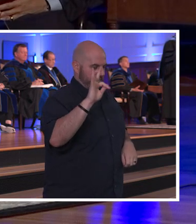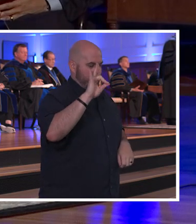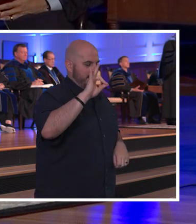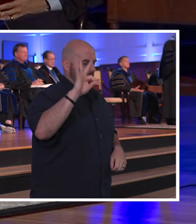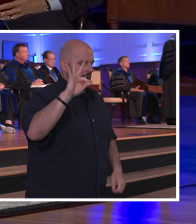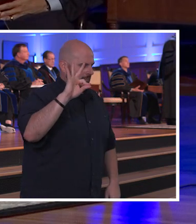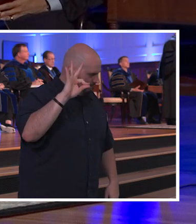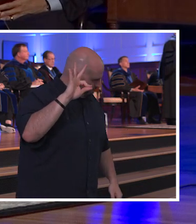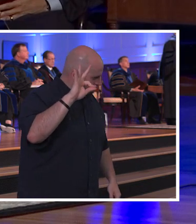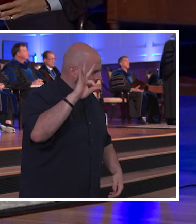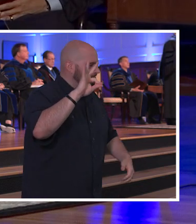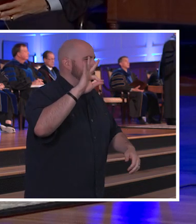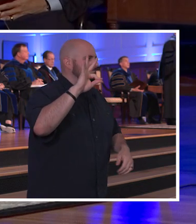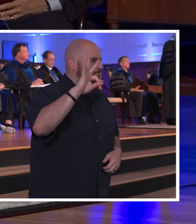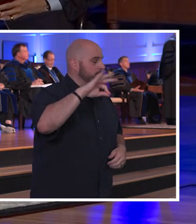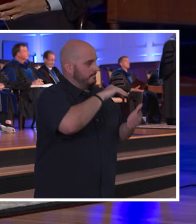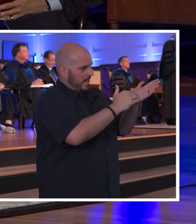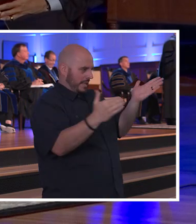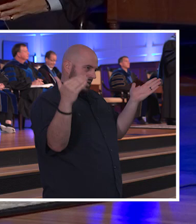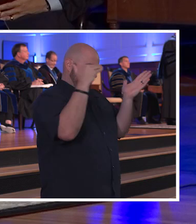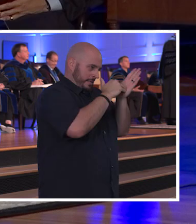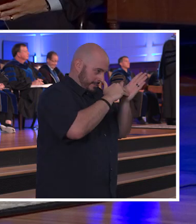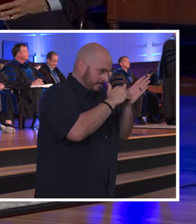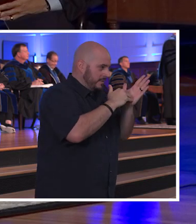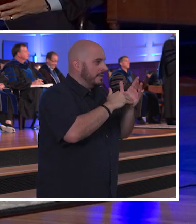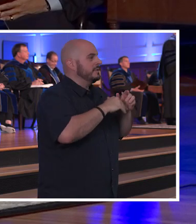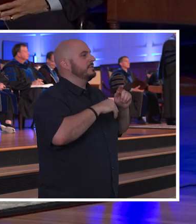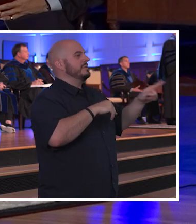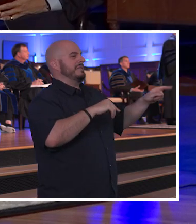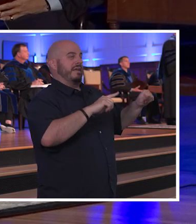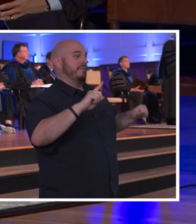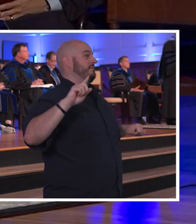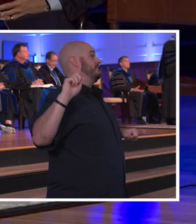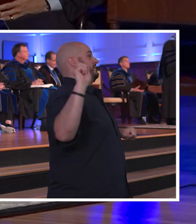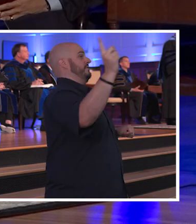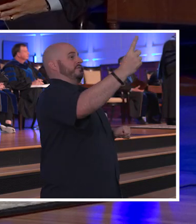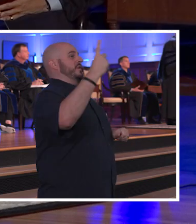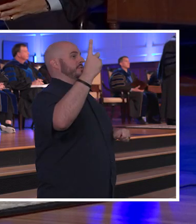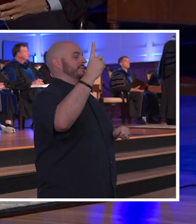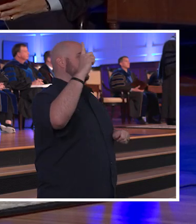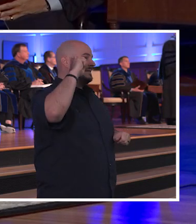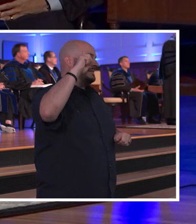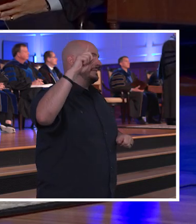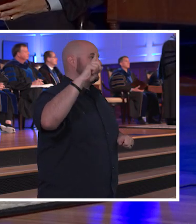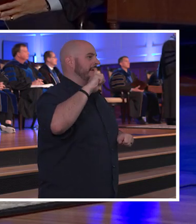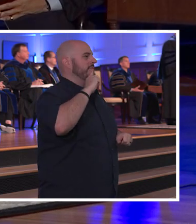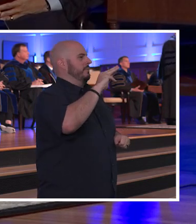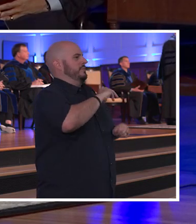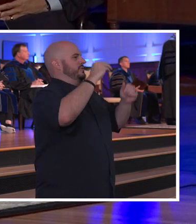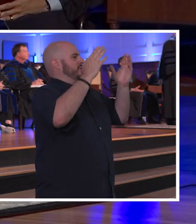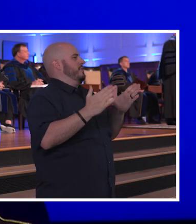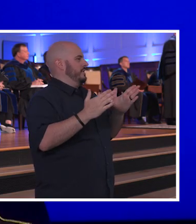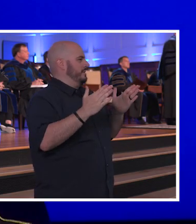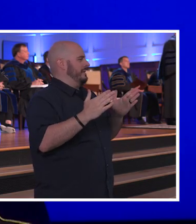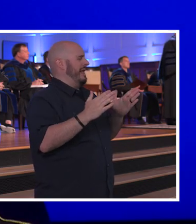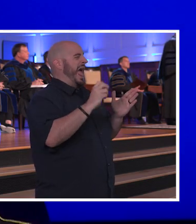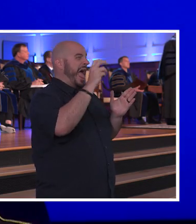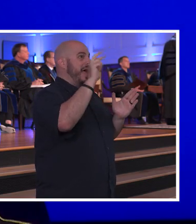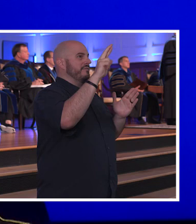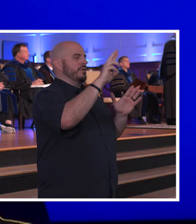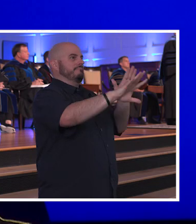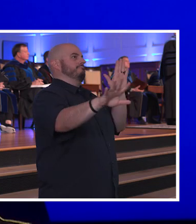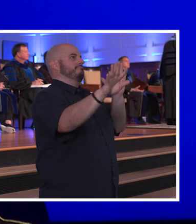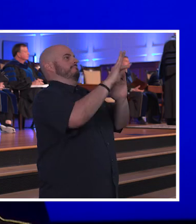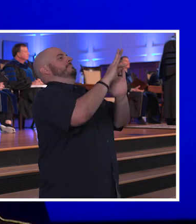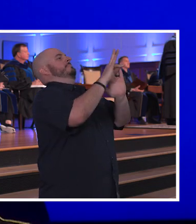1989. She was again the first deaf missionary ever to be appointed in the history of